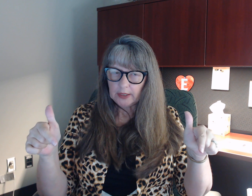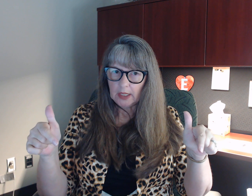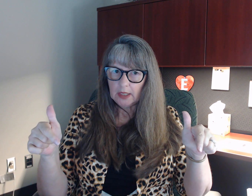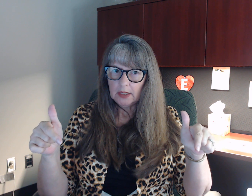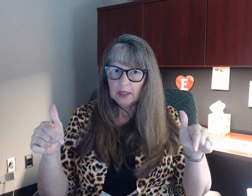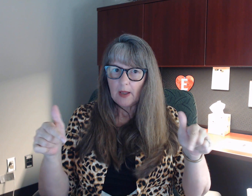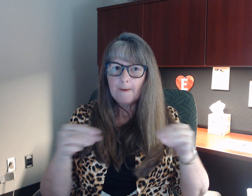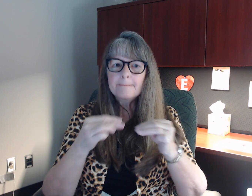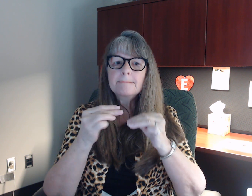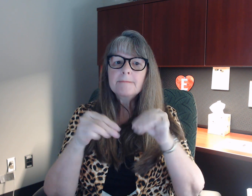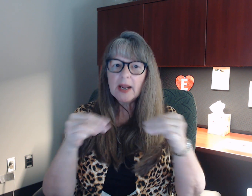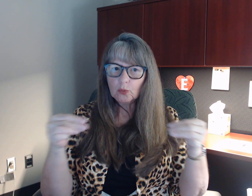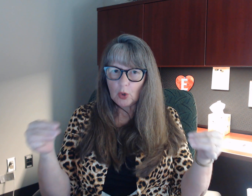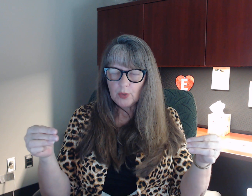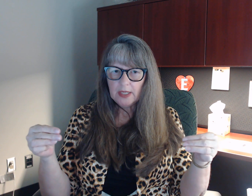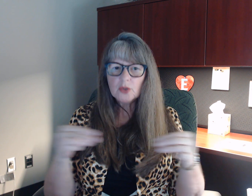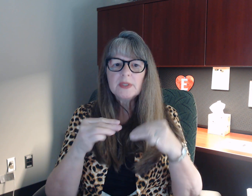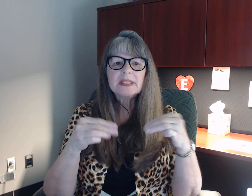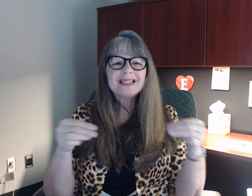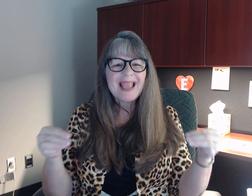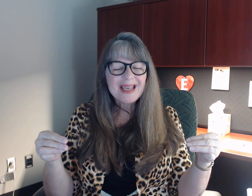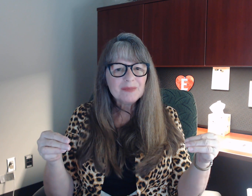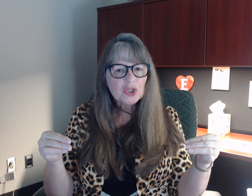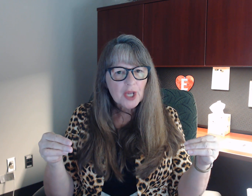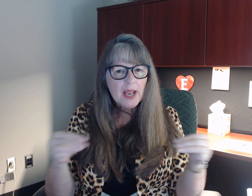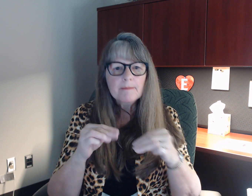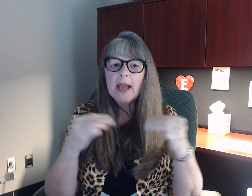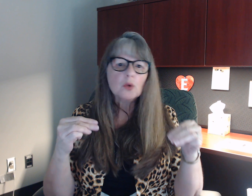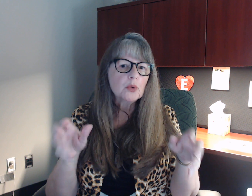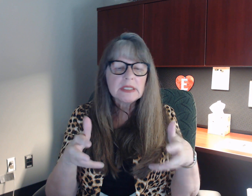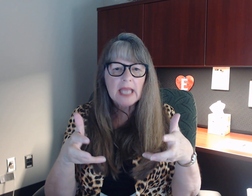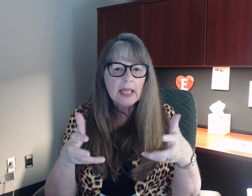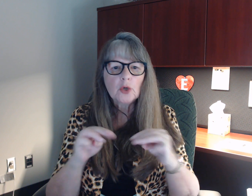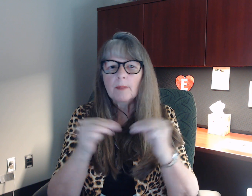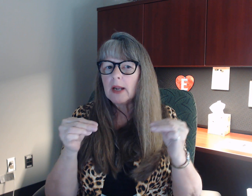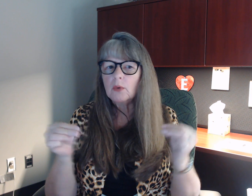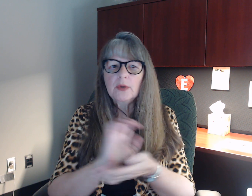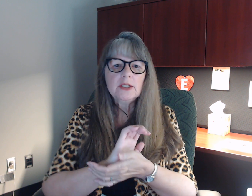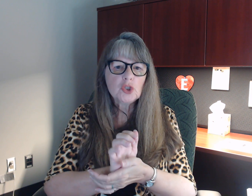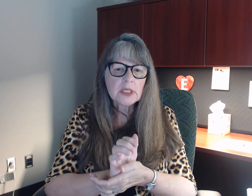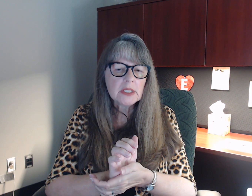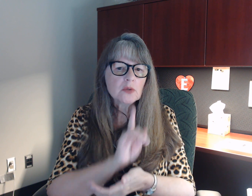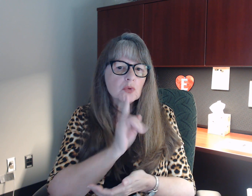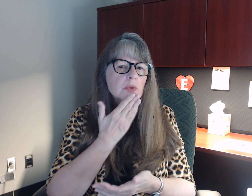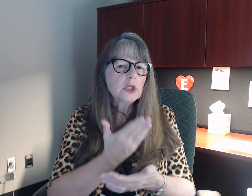lasagna, macaroni, so it's the same shape, macaroni salad or macaroni and cheese. It was really